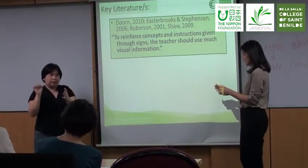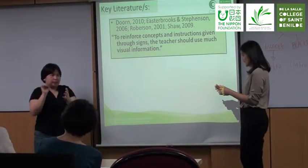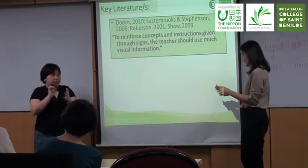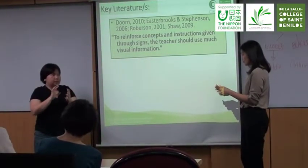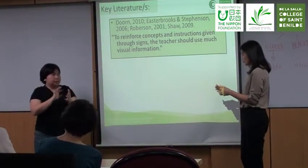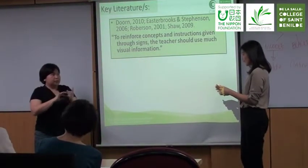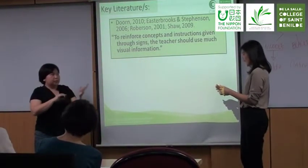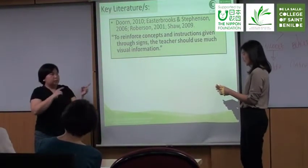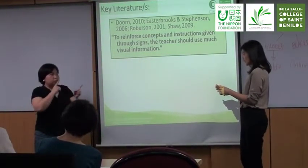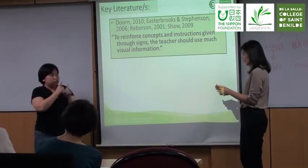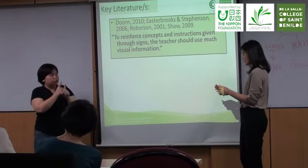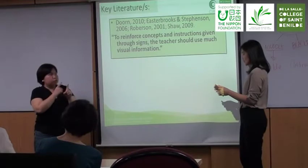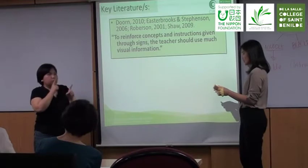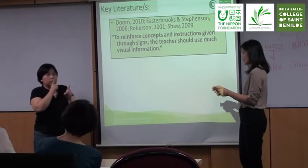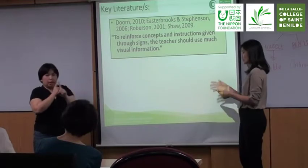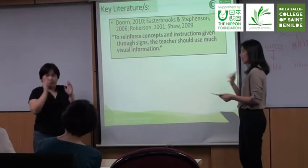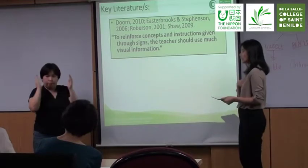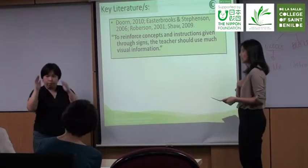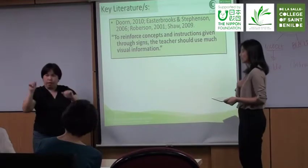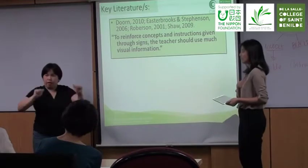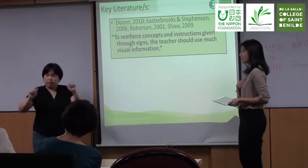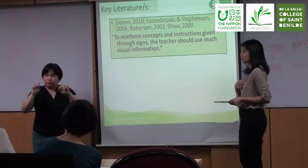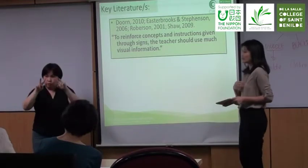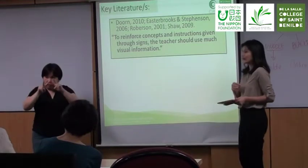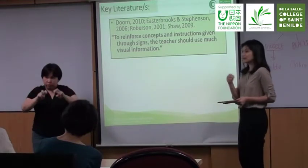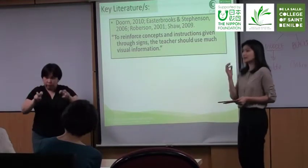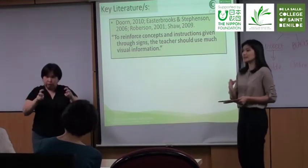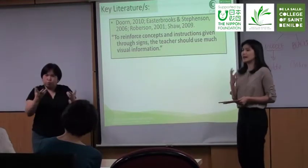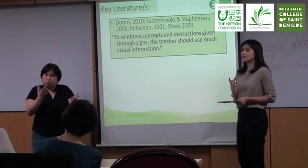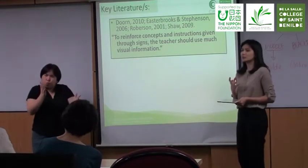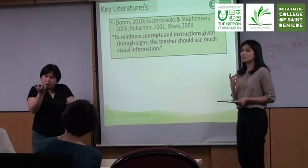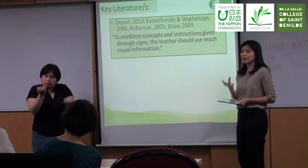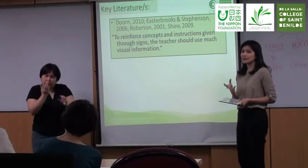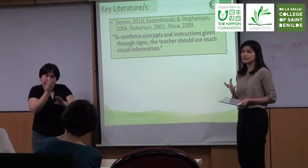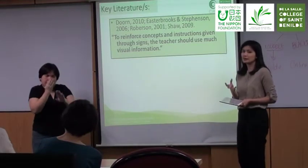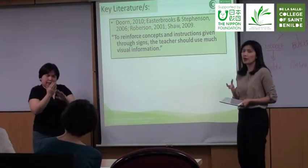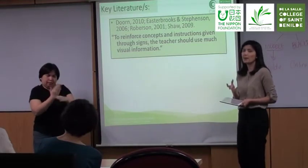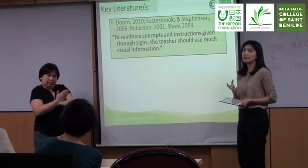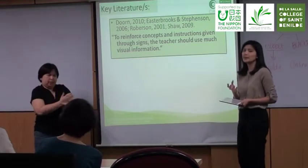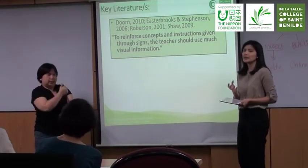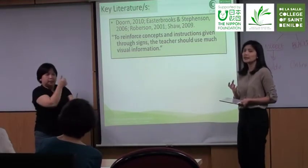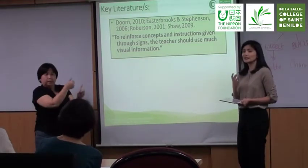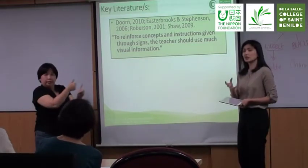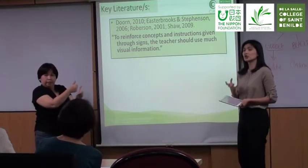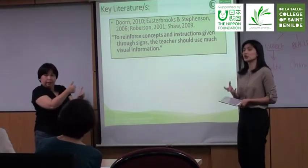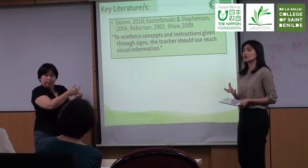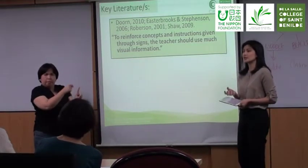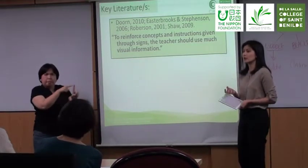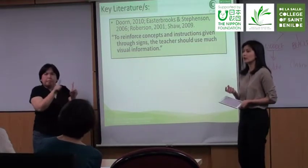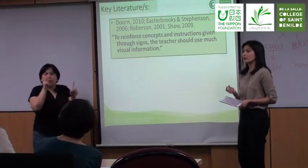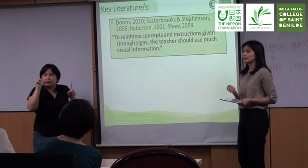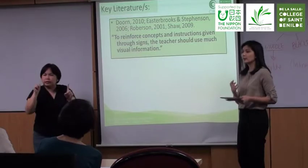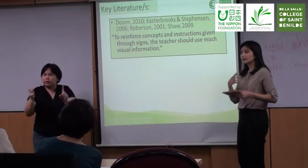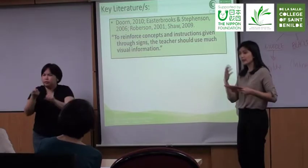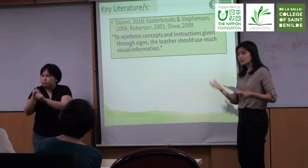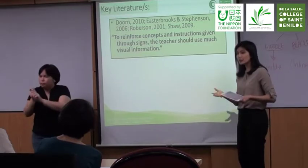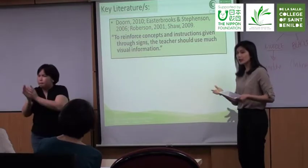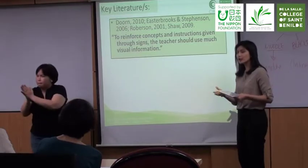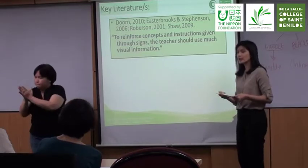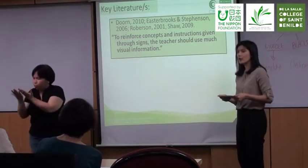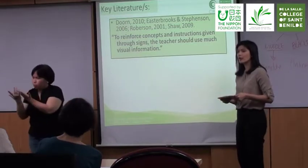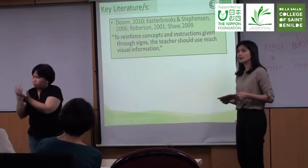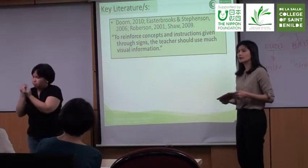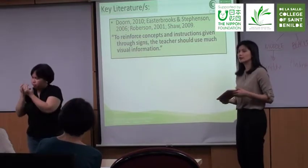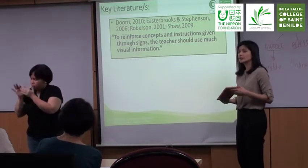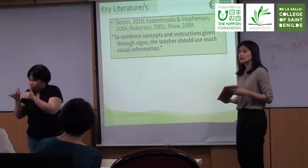because yes, I'm doing actual research and it's all about my improvement, but it has to be based from literature also, from a